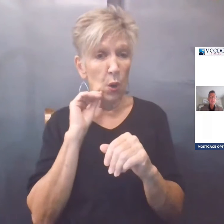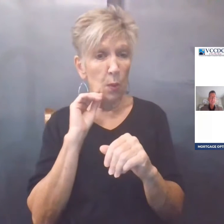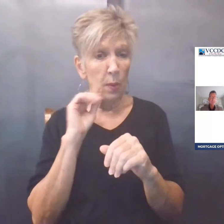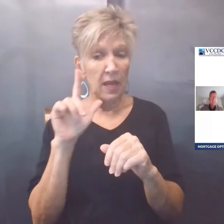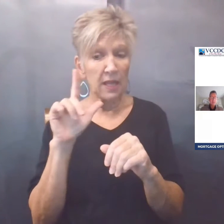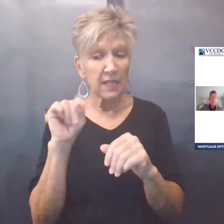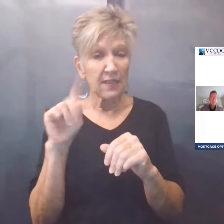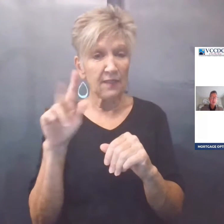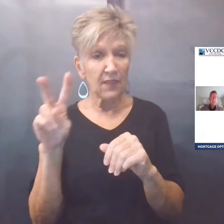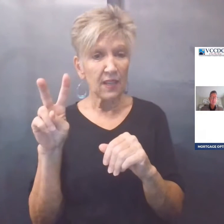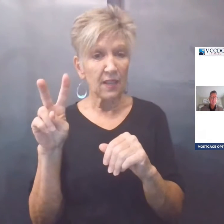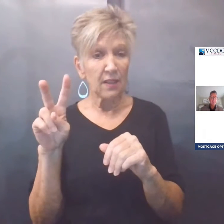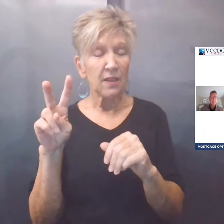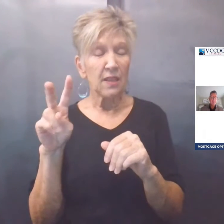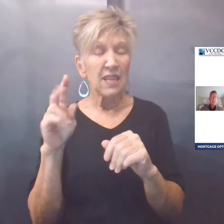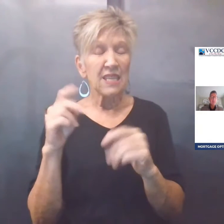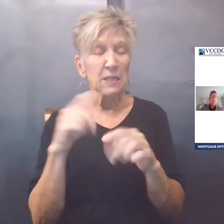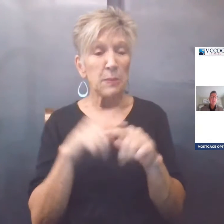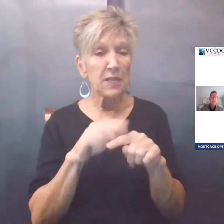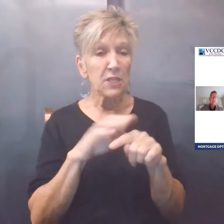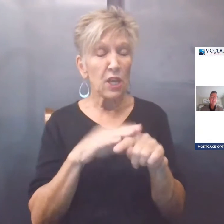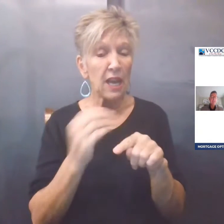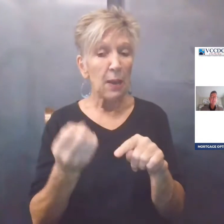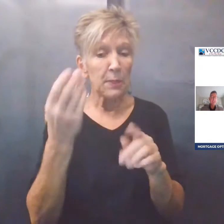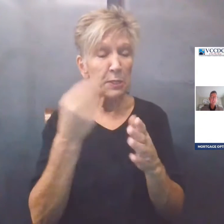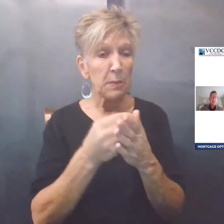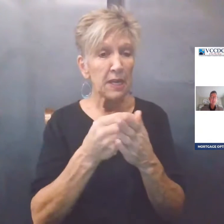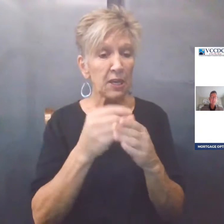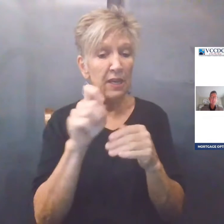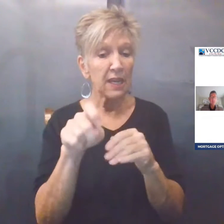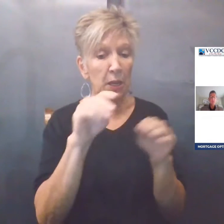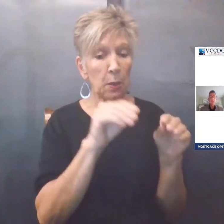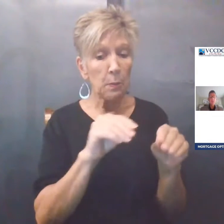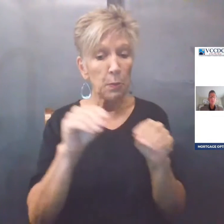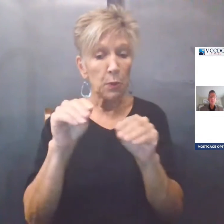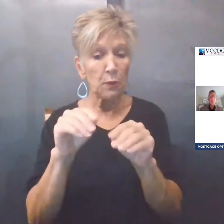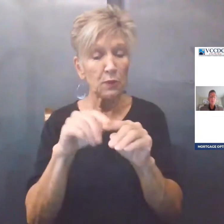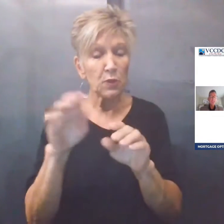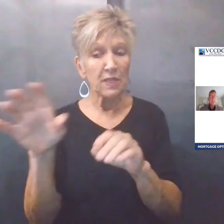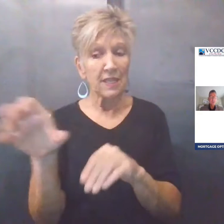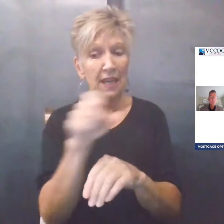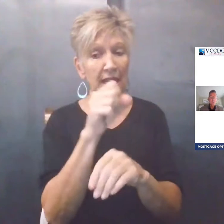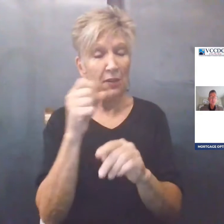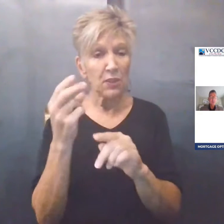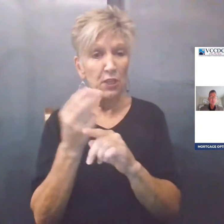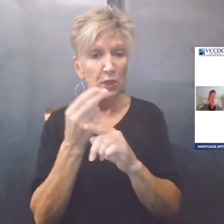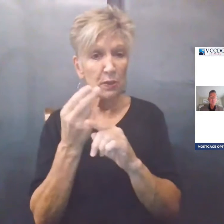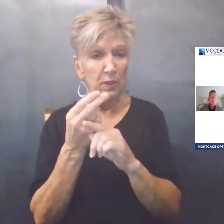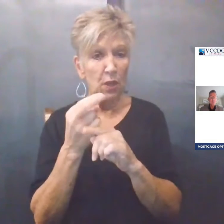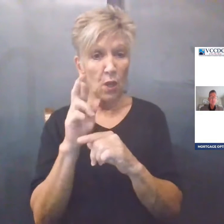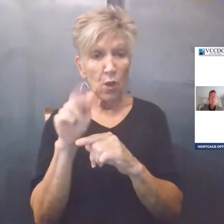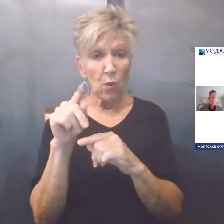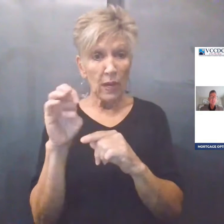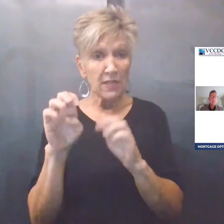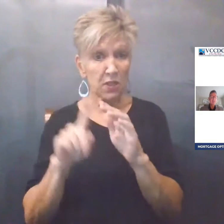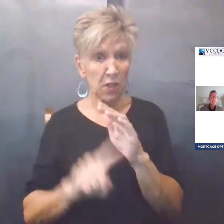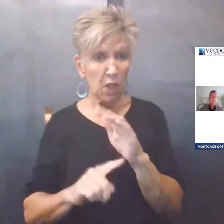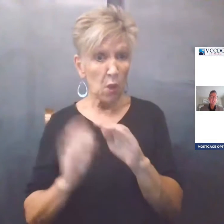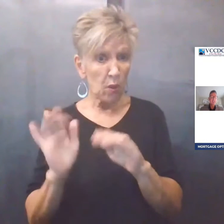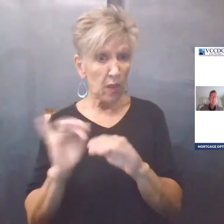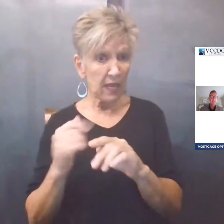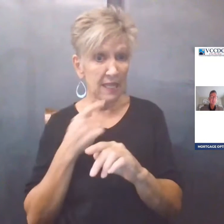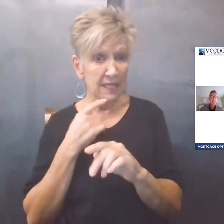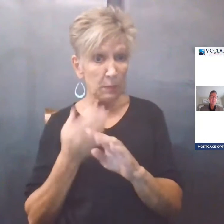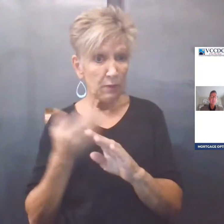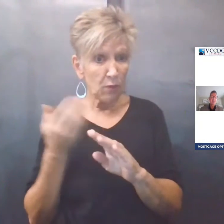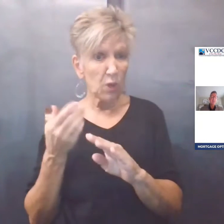to referencing how much money you have to move and to be able to take out to use. When rates are really low, like I referenced before, this is generally